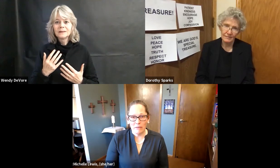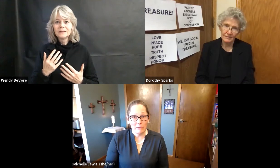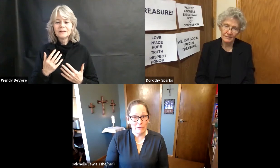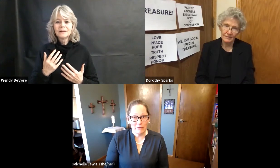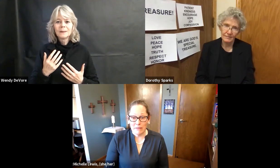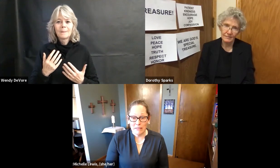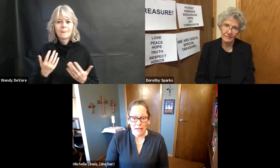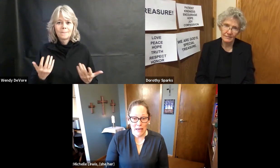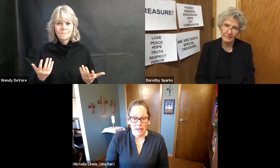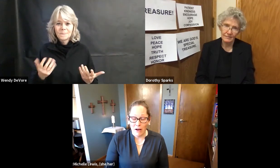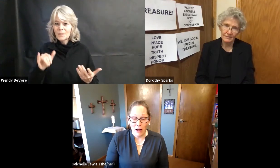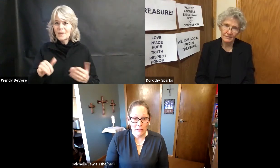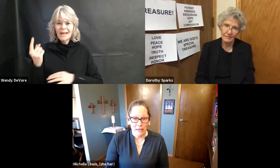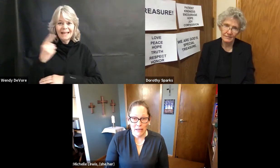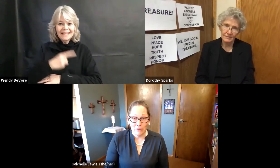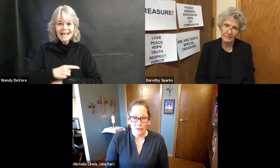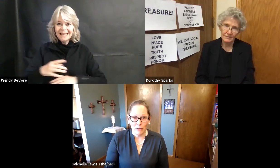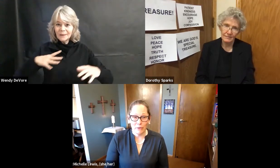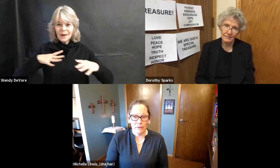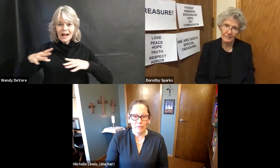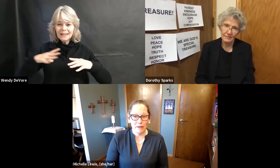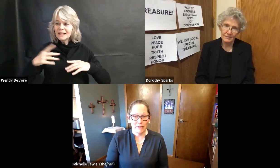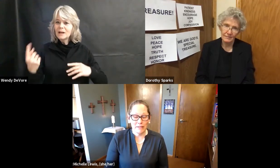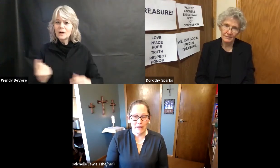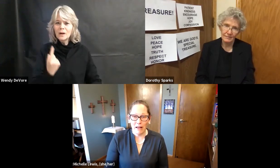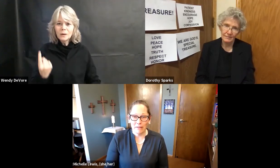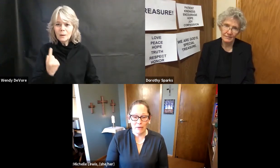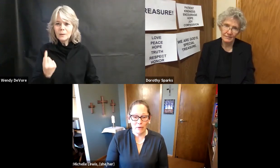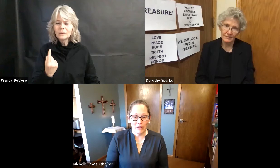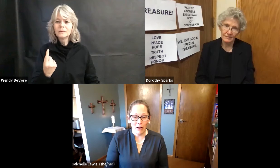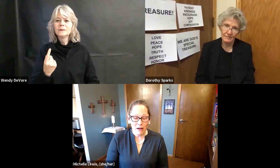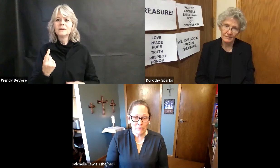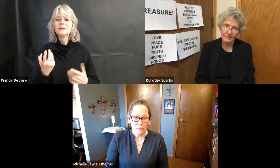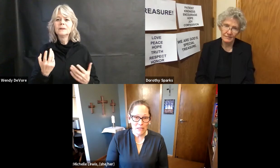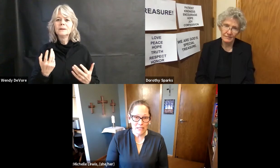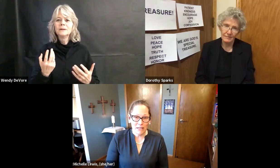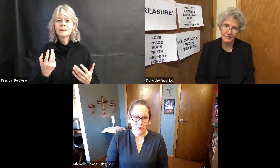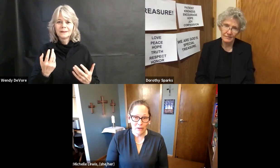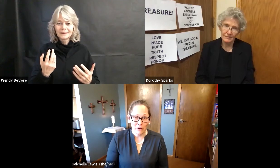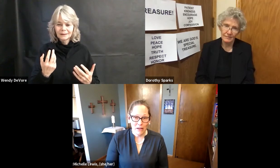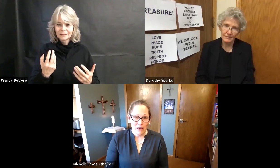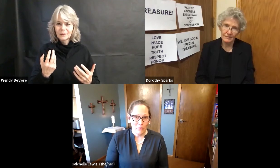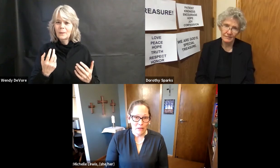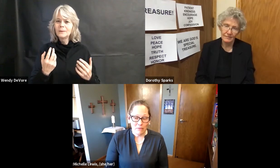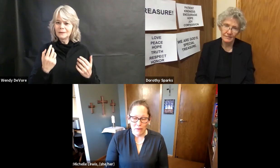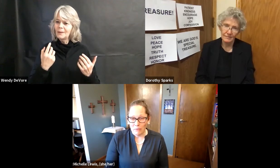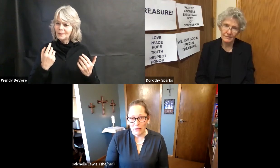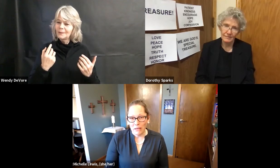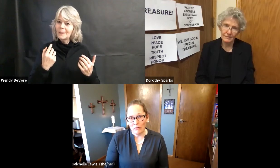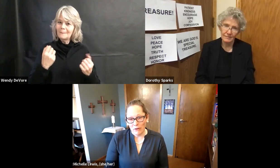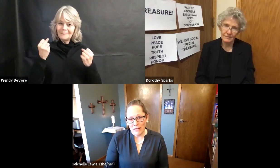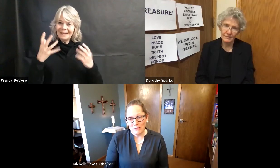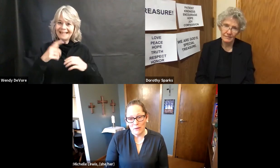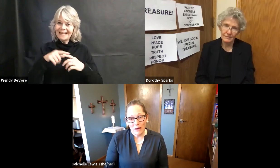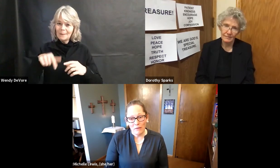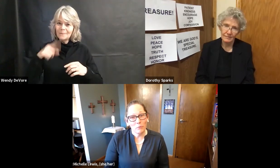spend the day, the holiday alone, holiday when often we get together with family